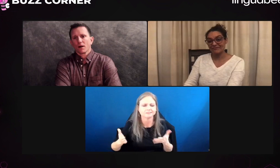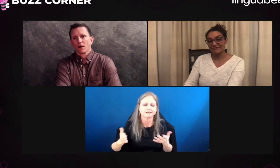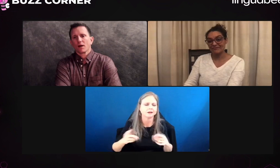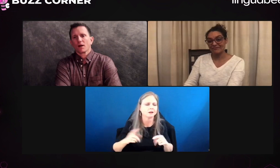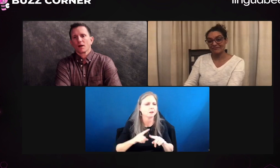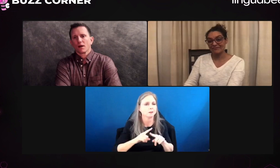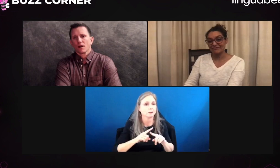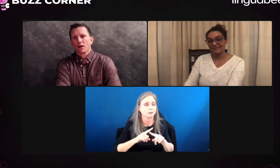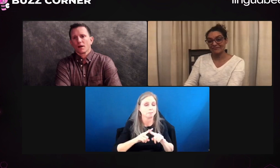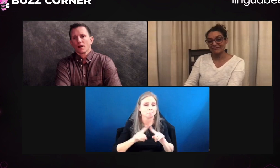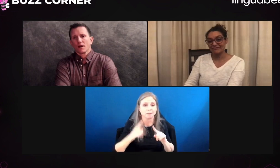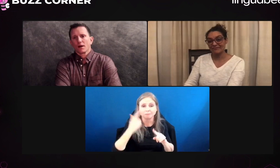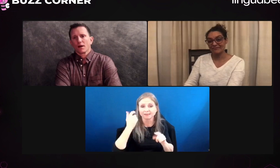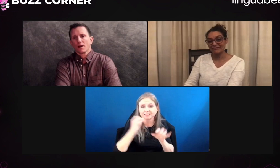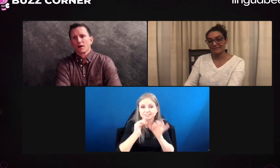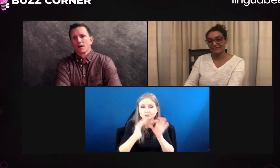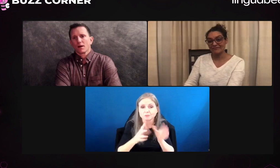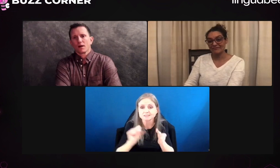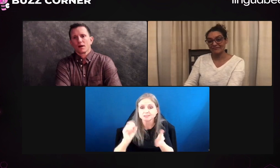having a second person,